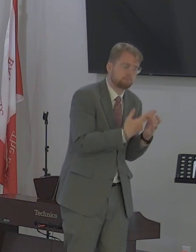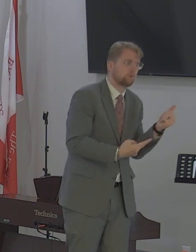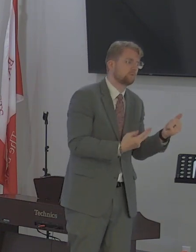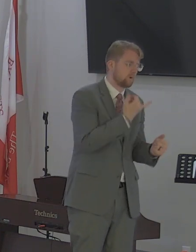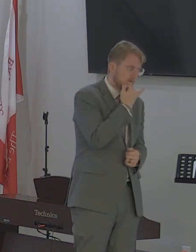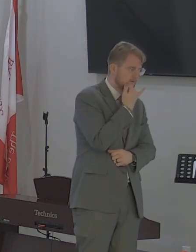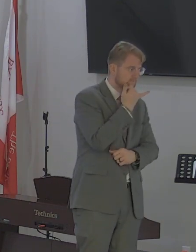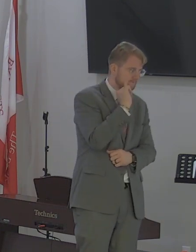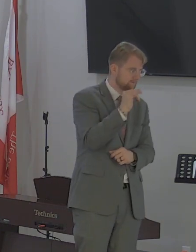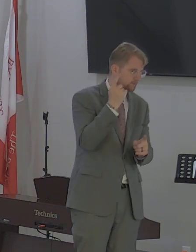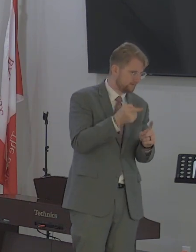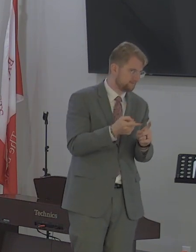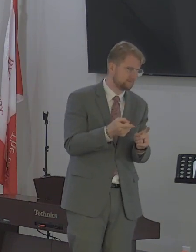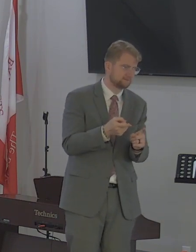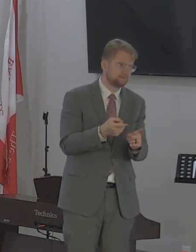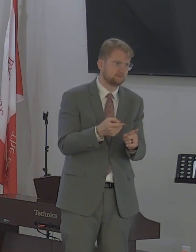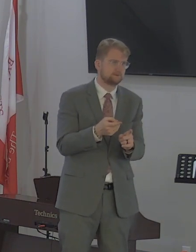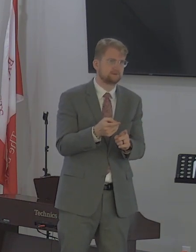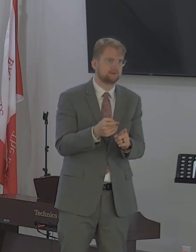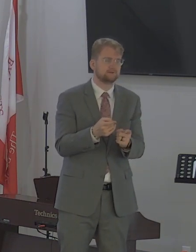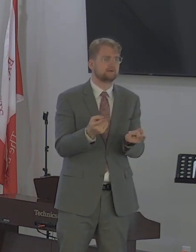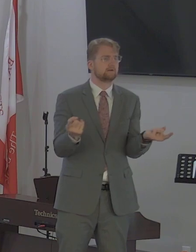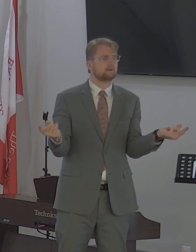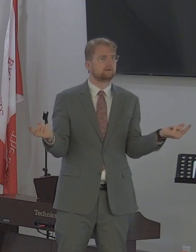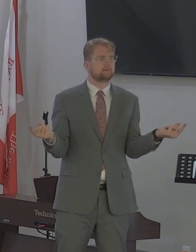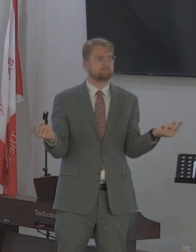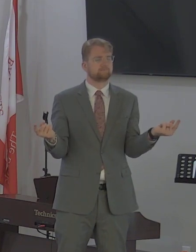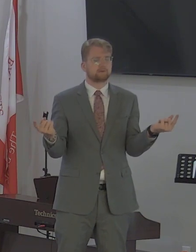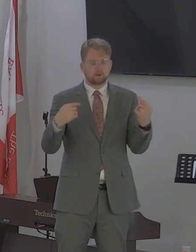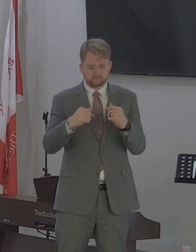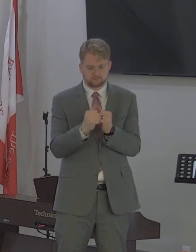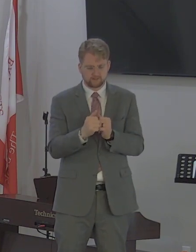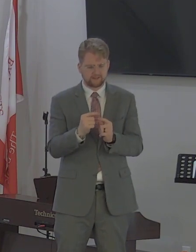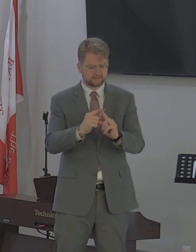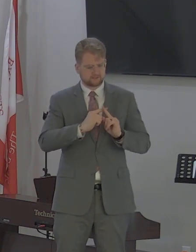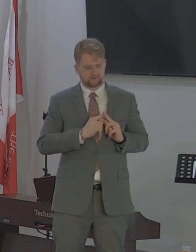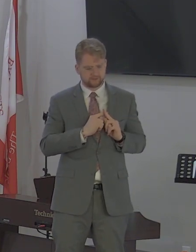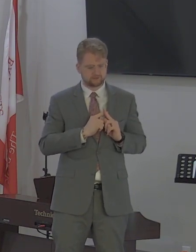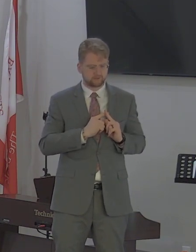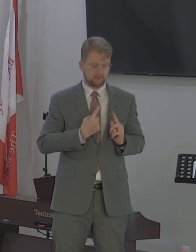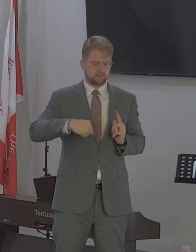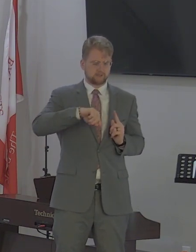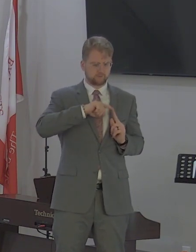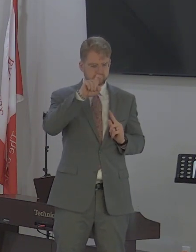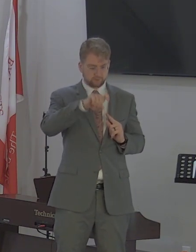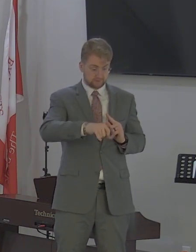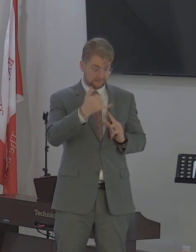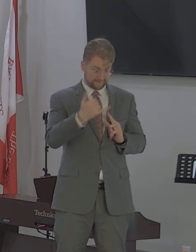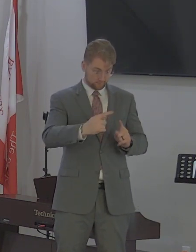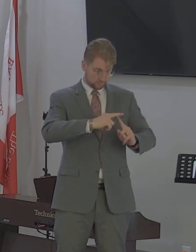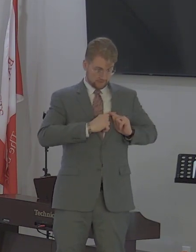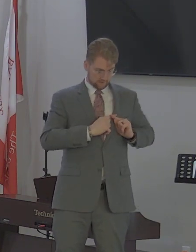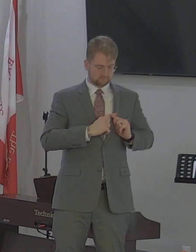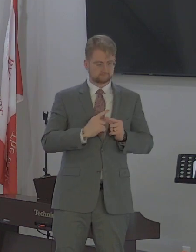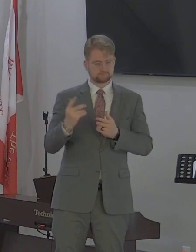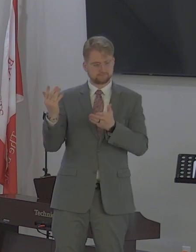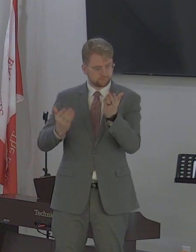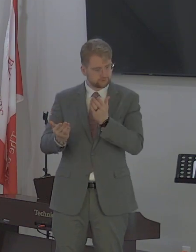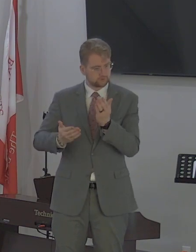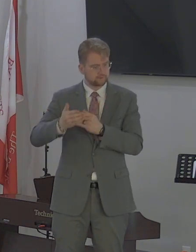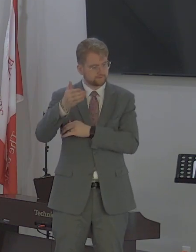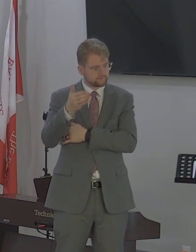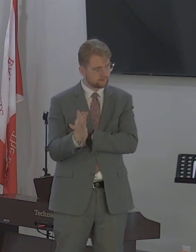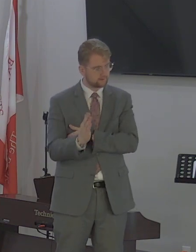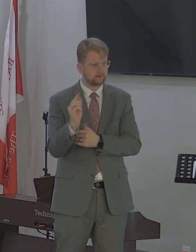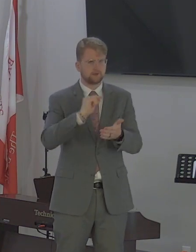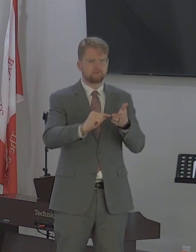And what comes with salvation is the rest of it, that we are now to serve our God. In verse 13, he says,